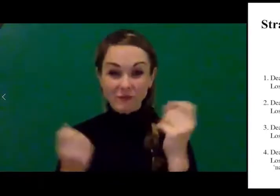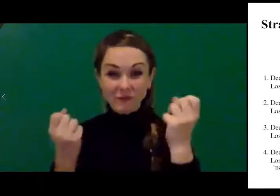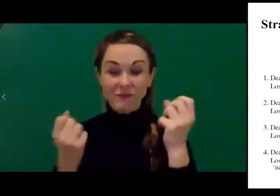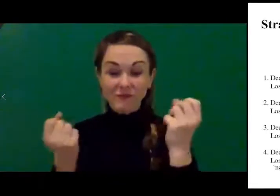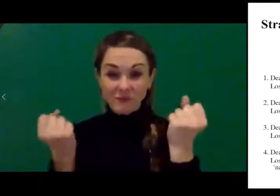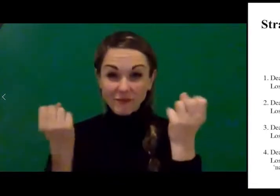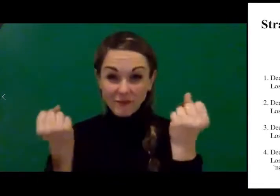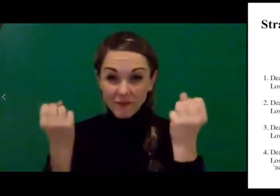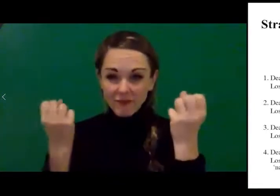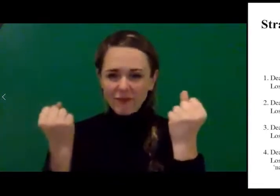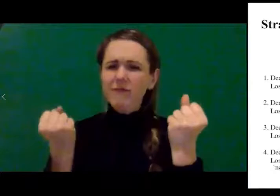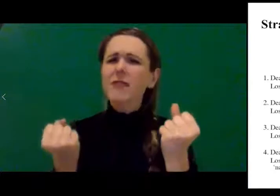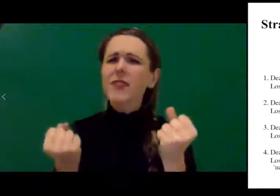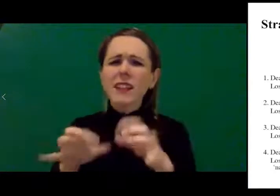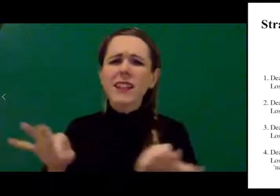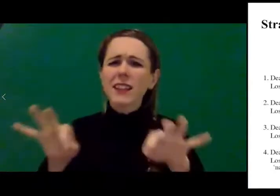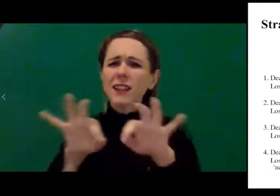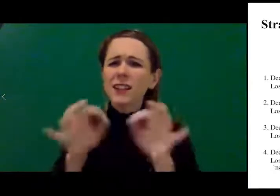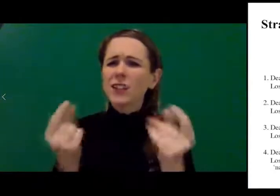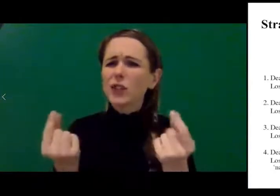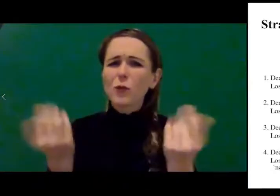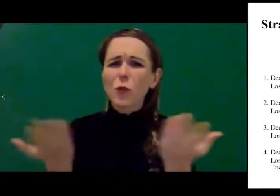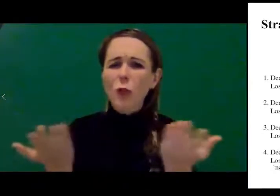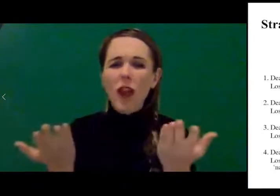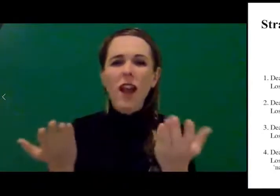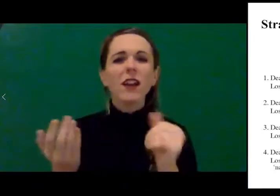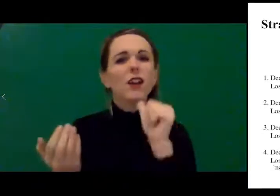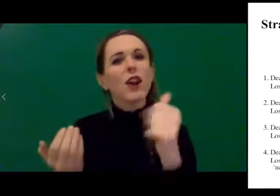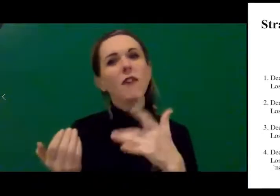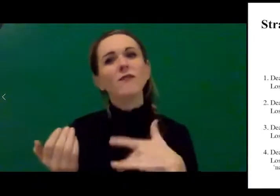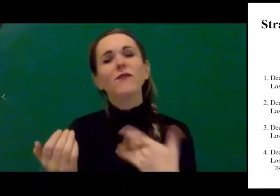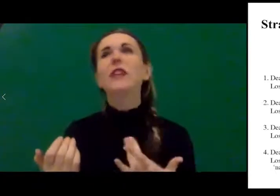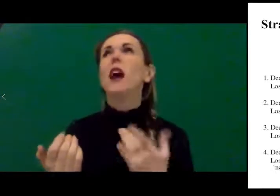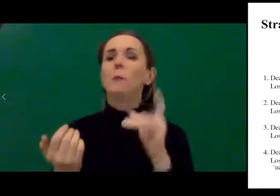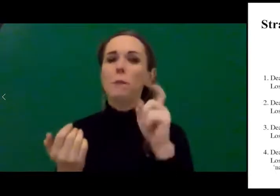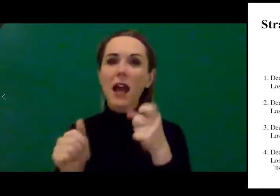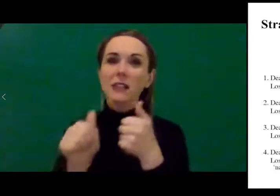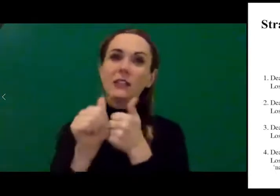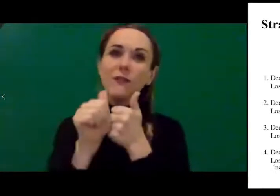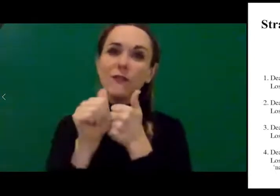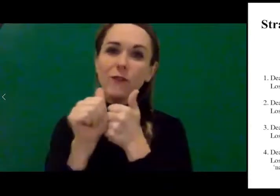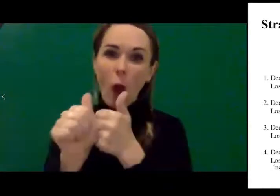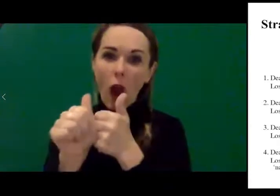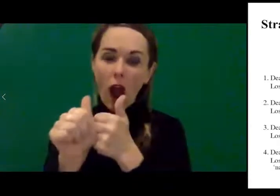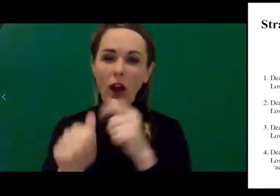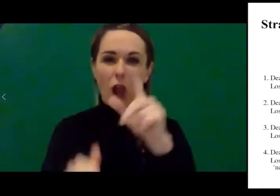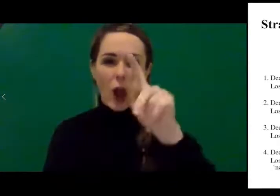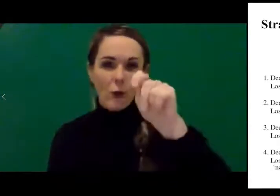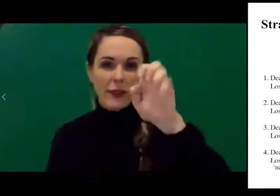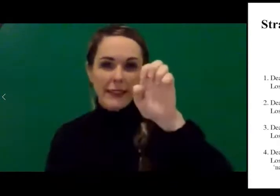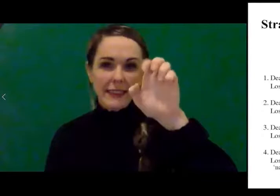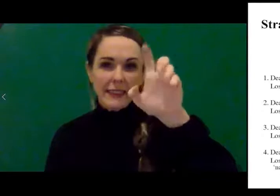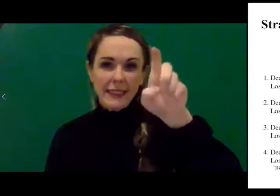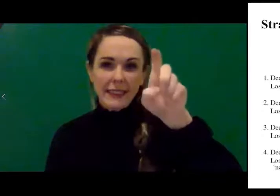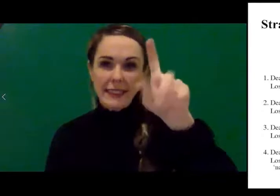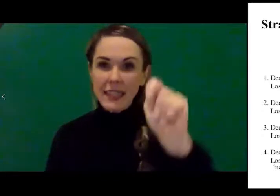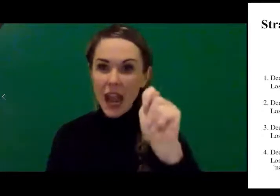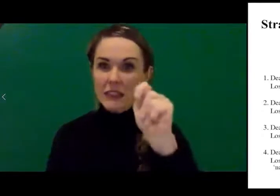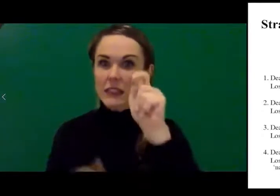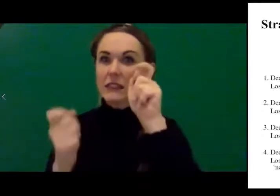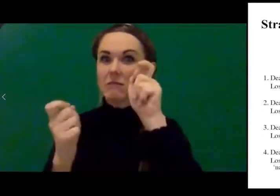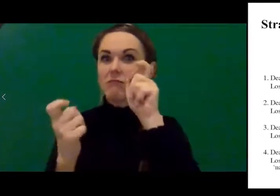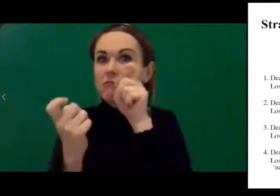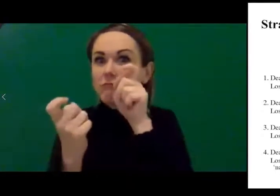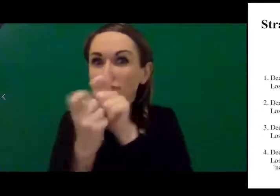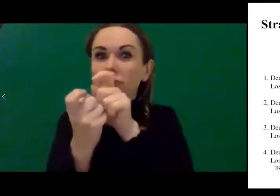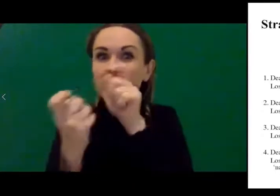So while you're signing, it's really important that you don't feel bonded and connected to the text, that you have to sign